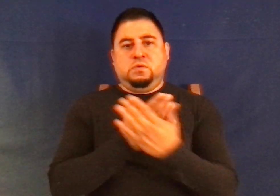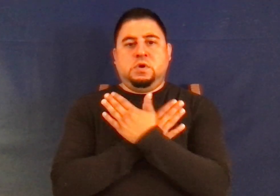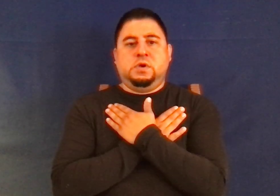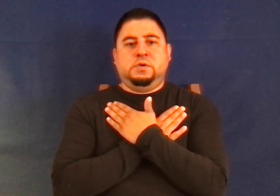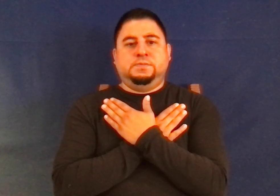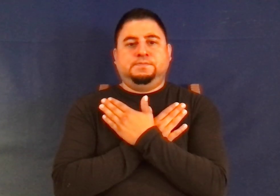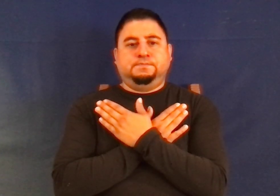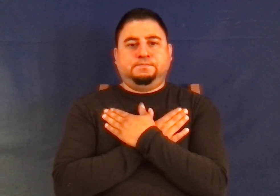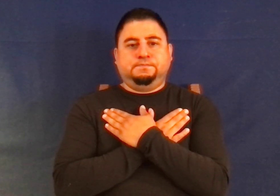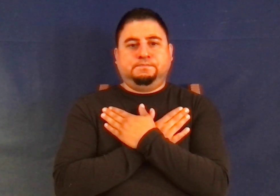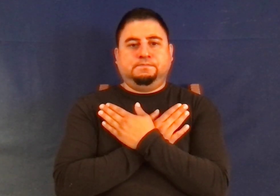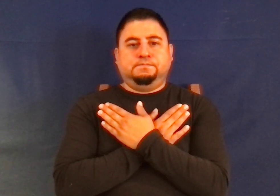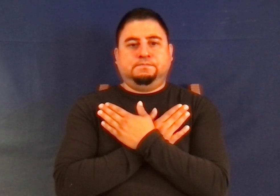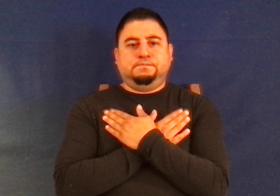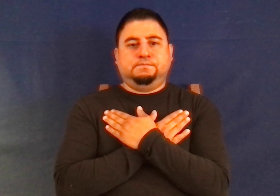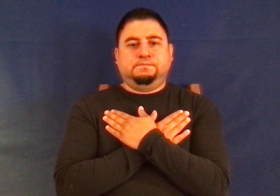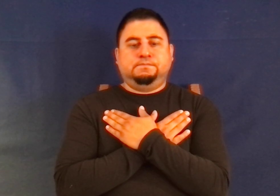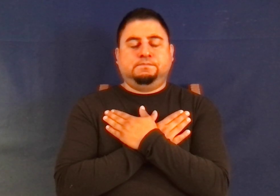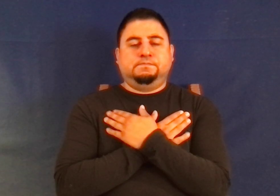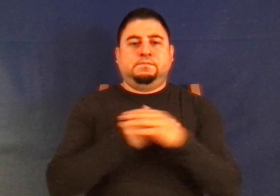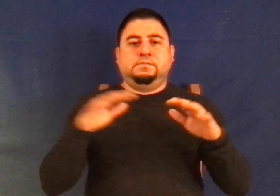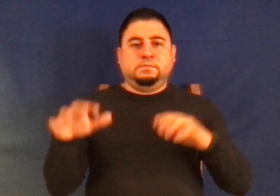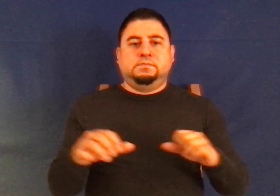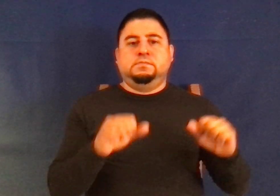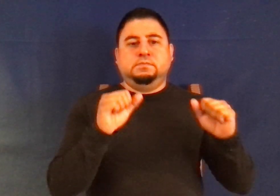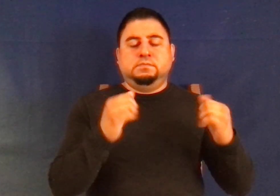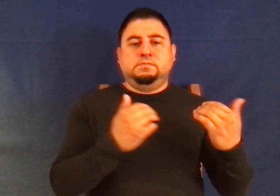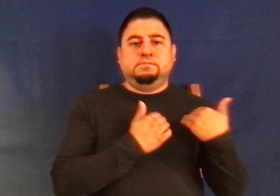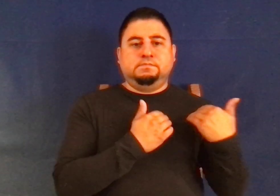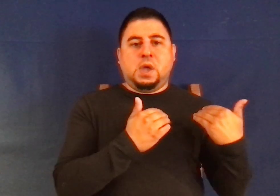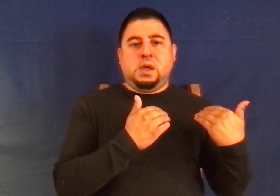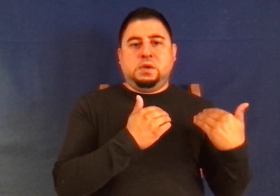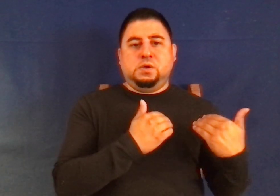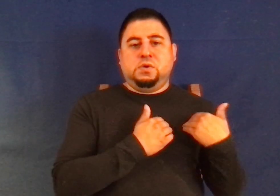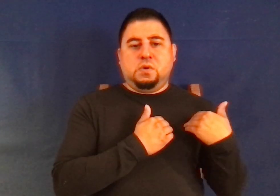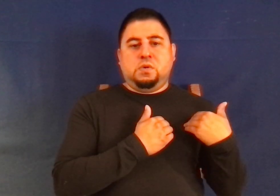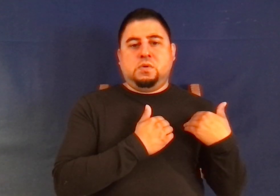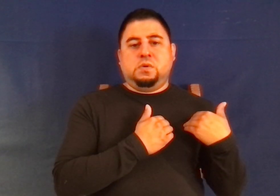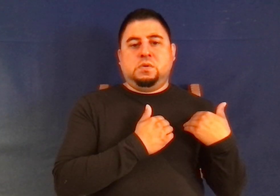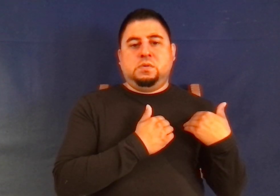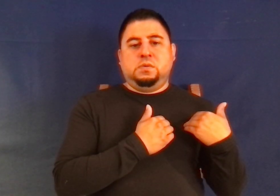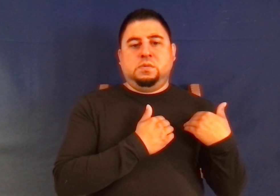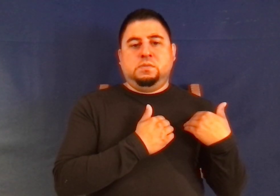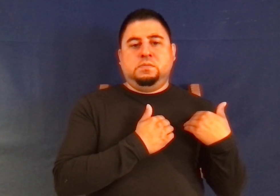rest. Take up my yoke and learn from me,